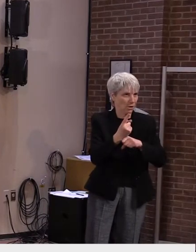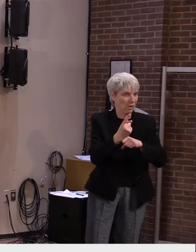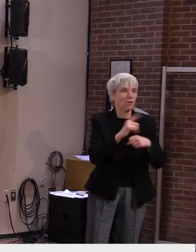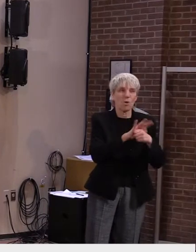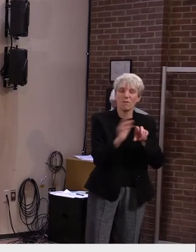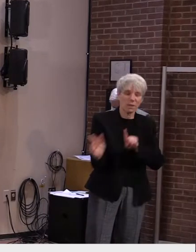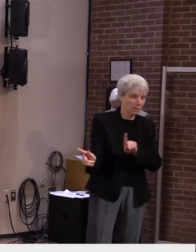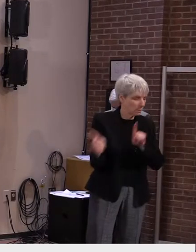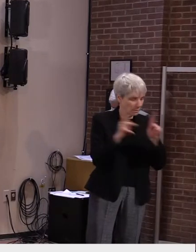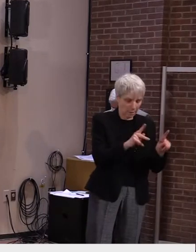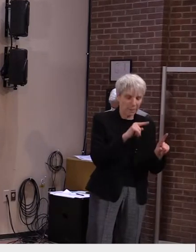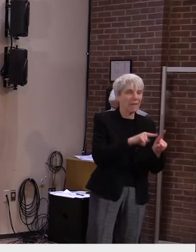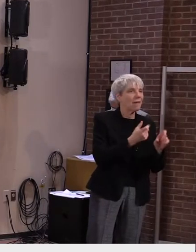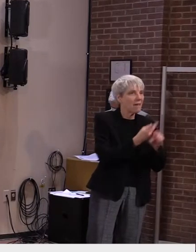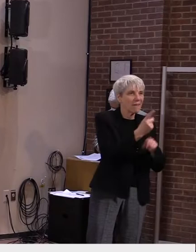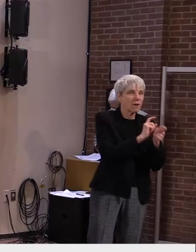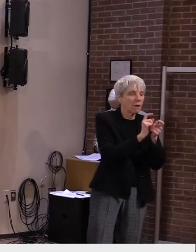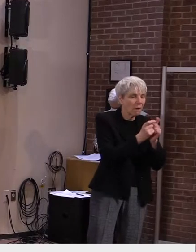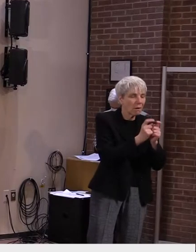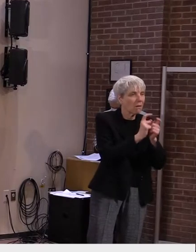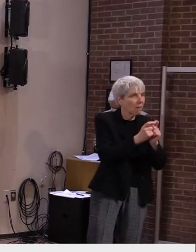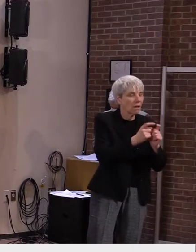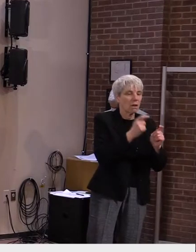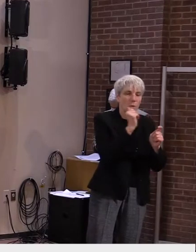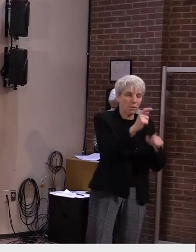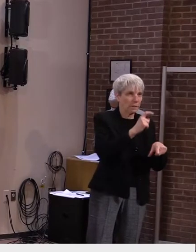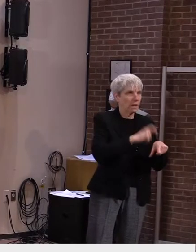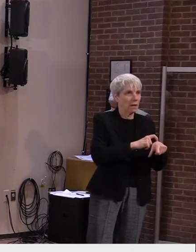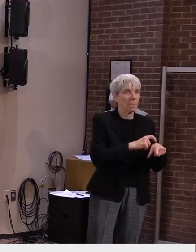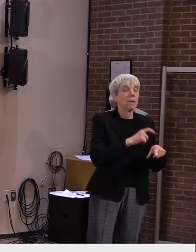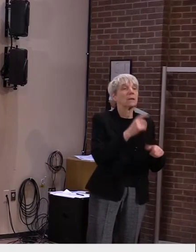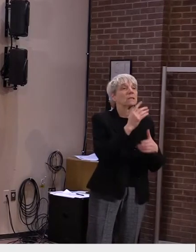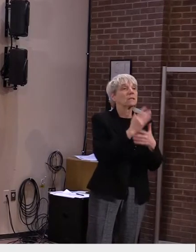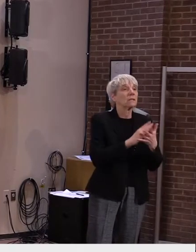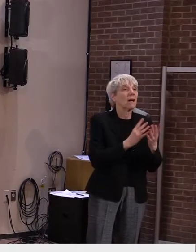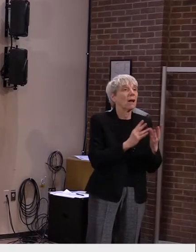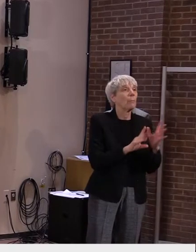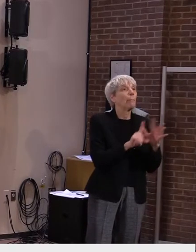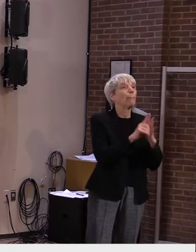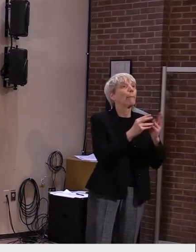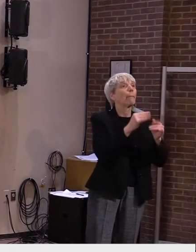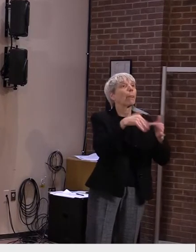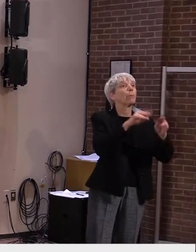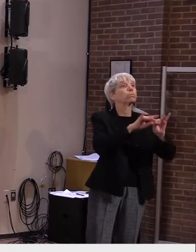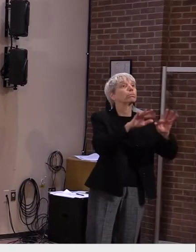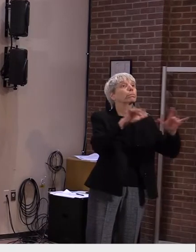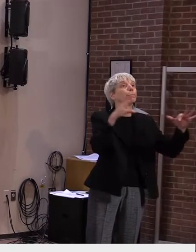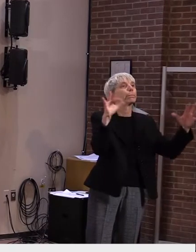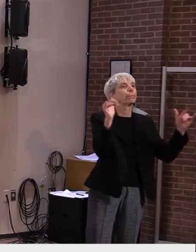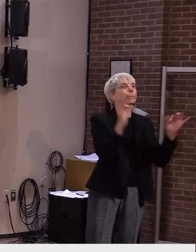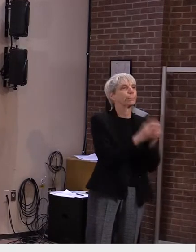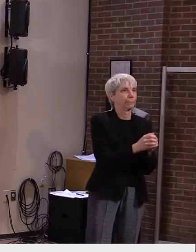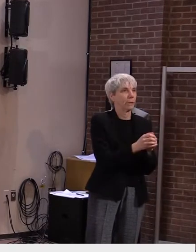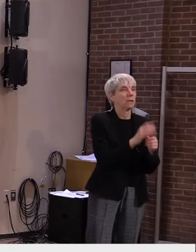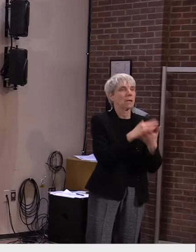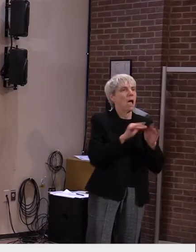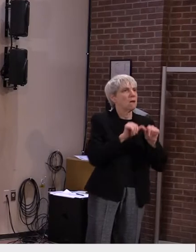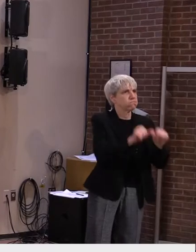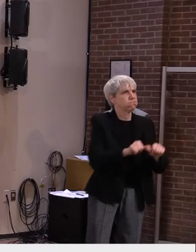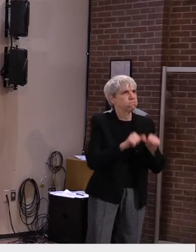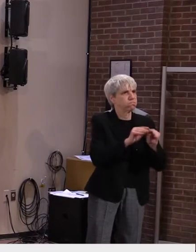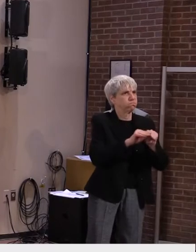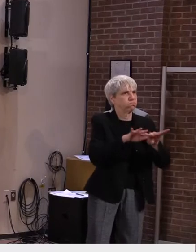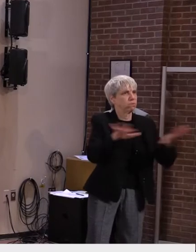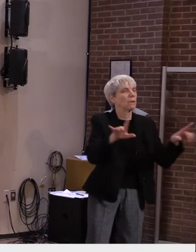persist, and some can become the most common variant, like Delta has done. Now, Omicron does have some features that